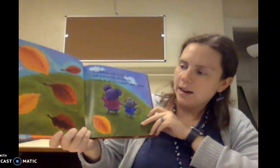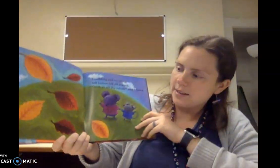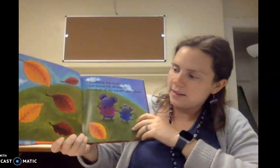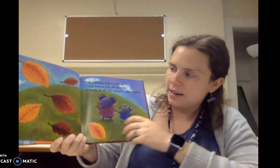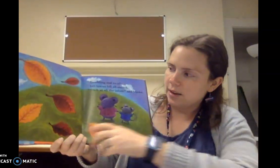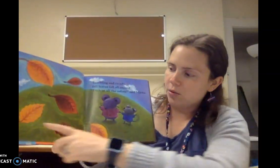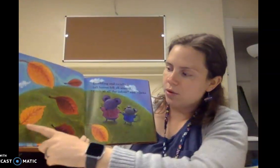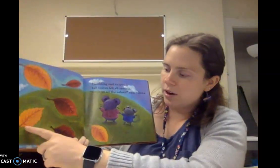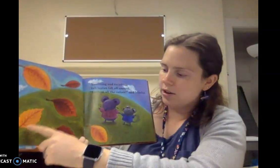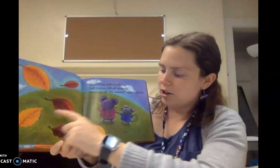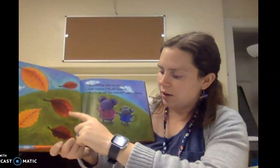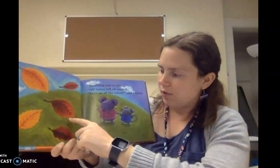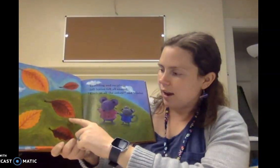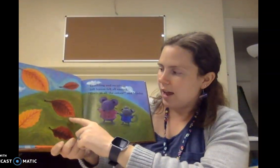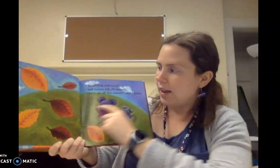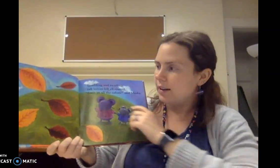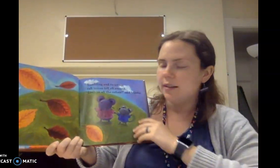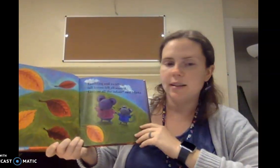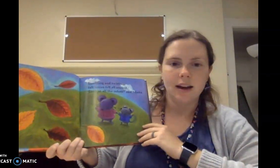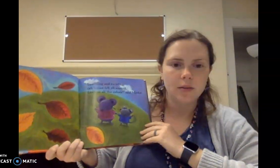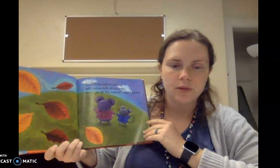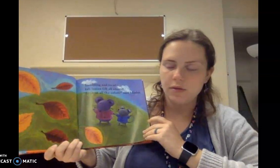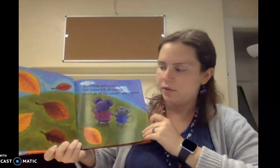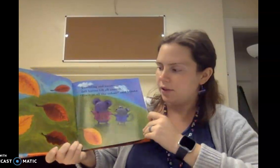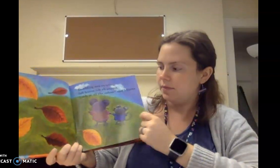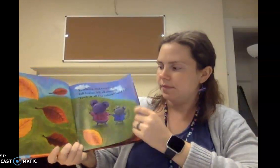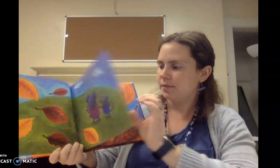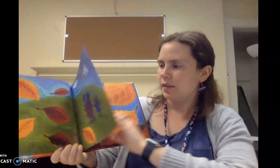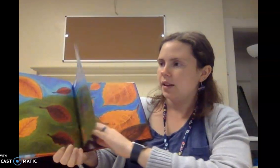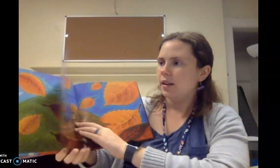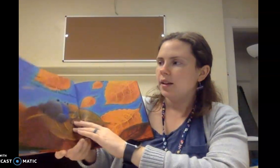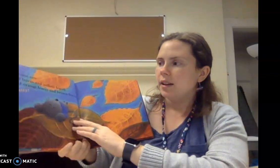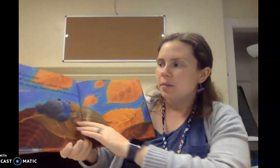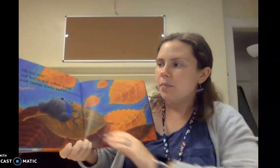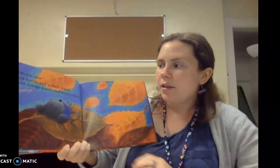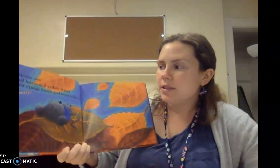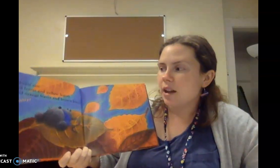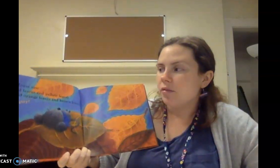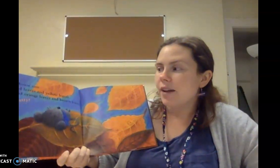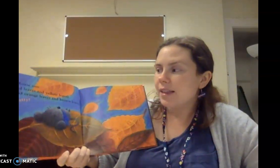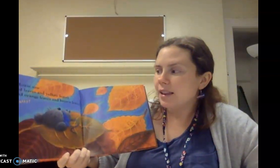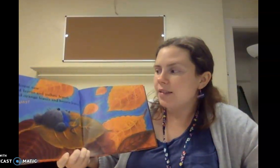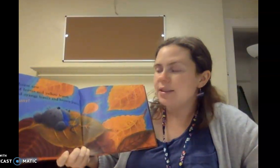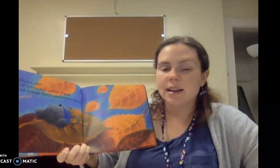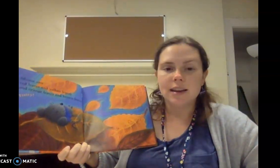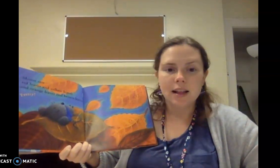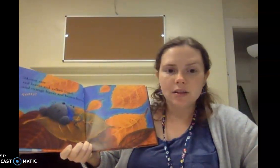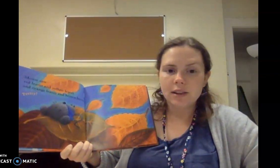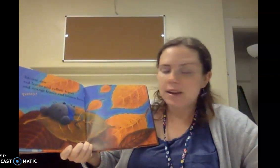I see orange and red. How beautiful. Mouse saw red leaves and yellow leaves